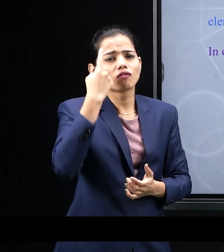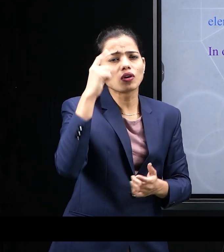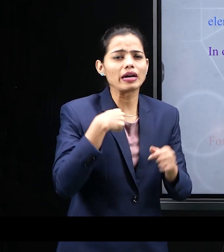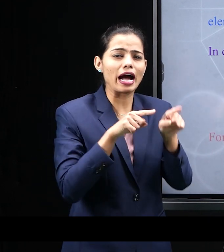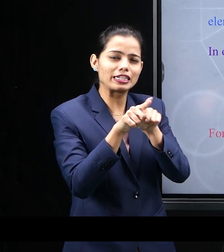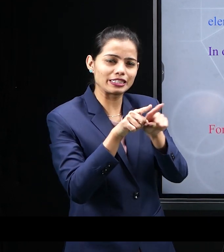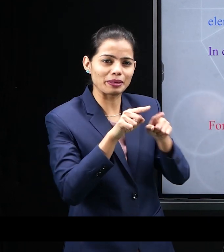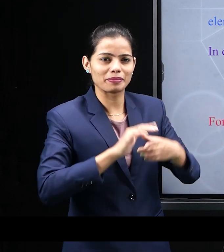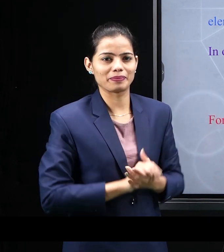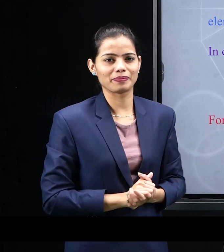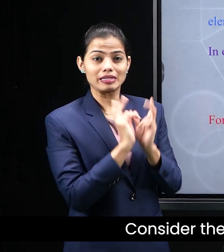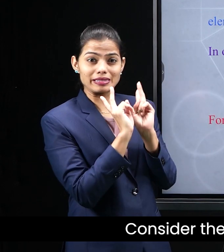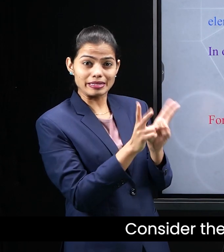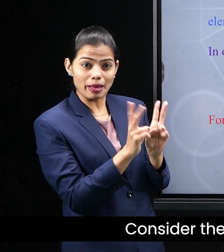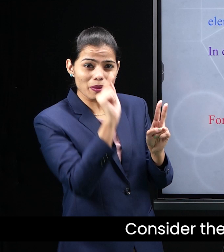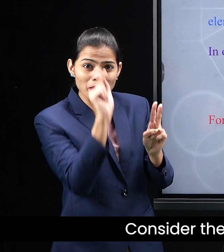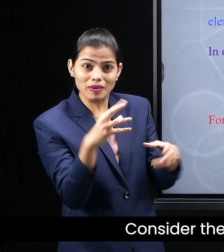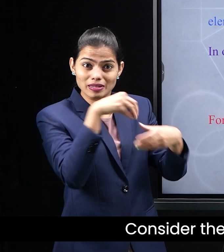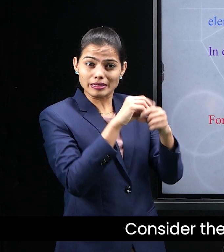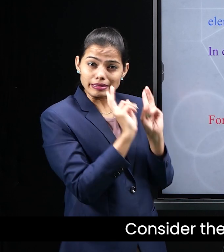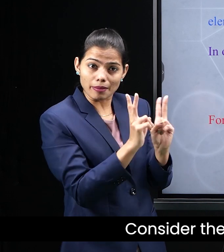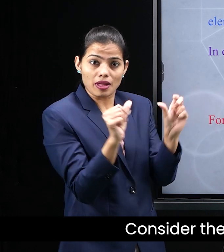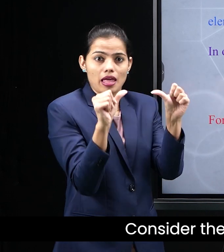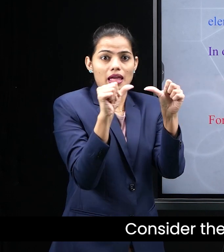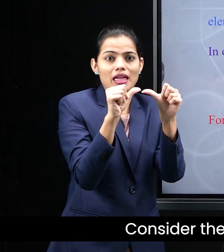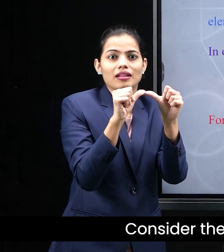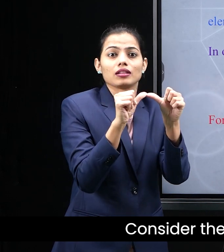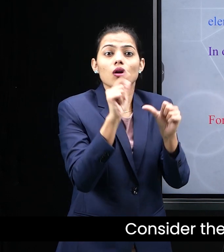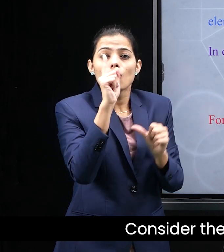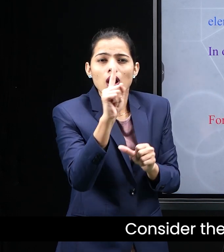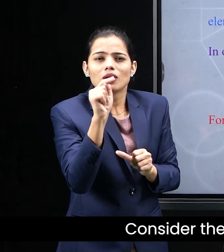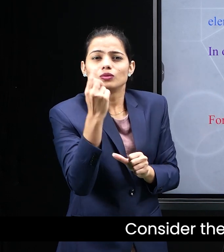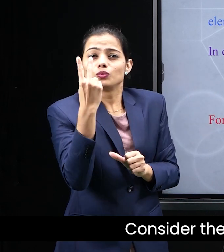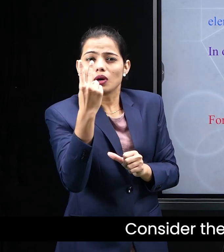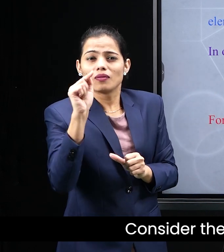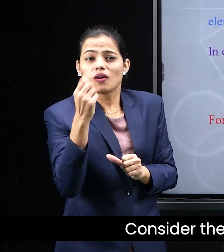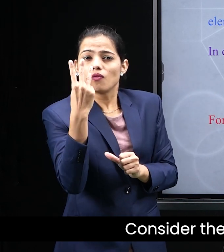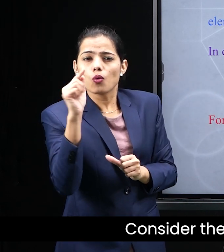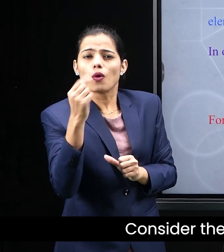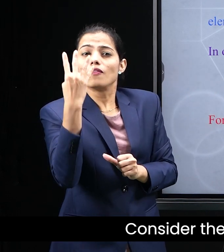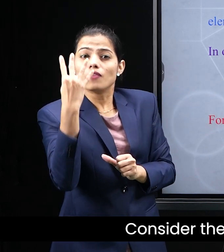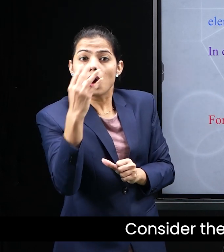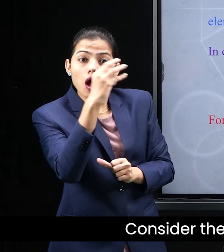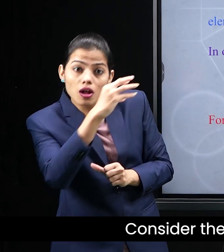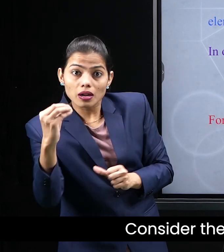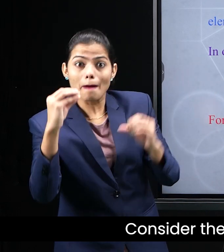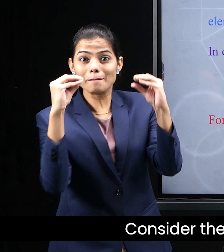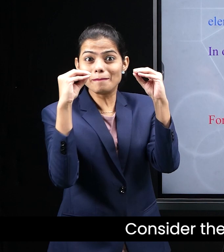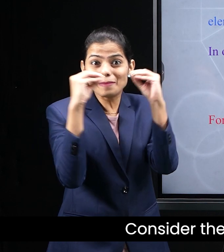For example, consider the sets A is equal to 1, 2, 3, 4 and